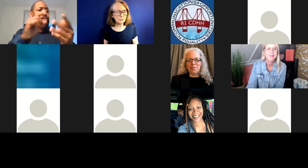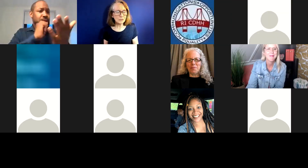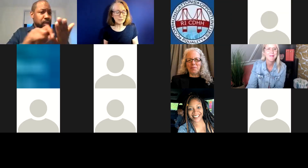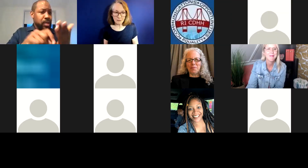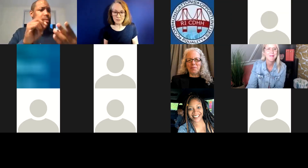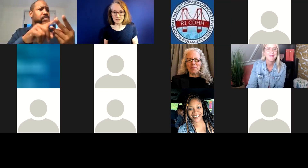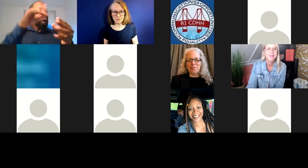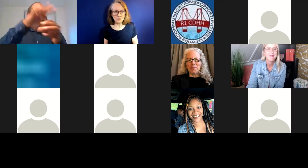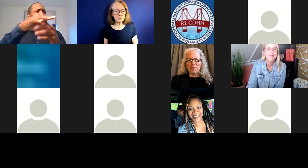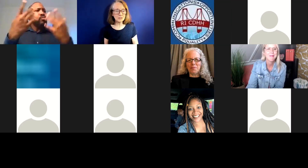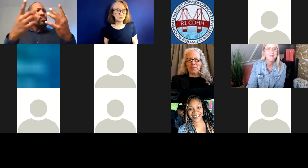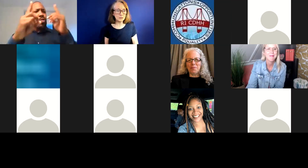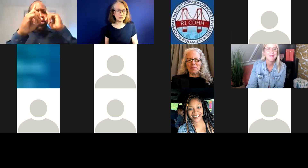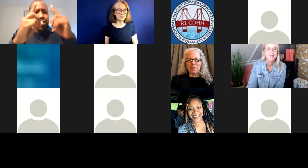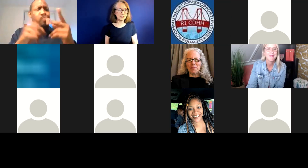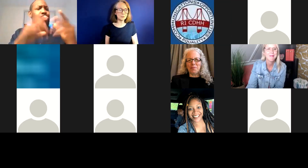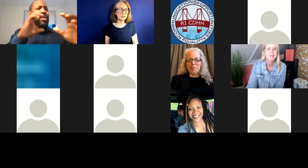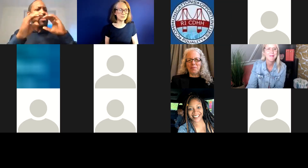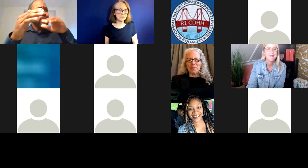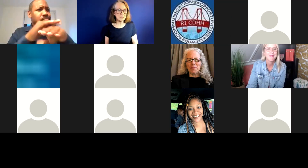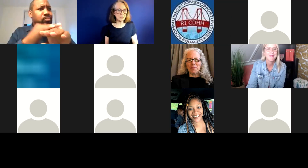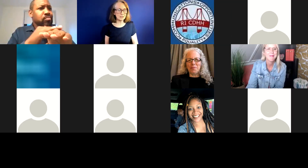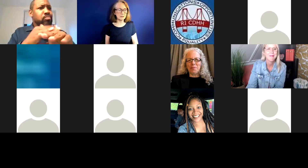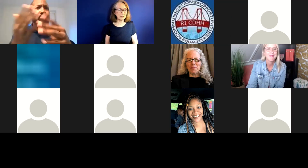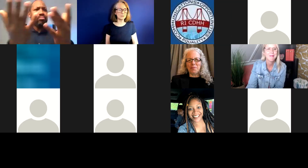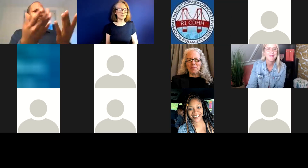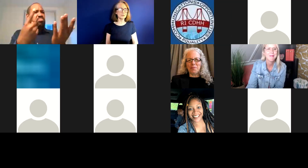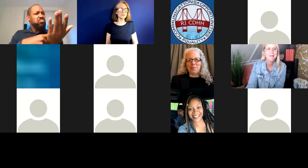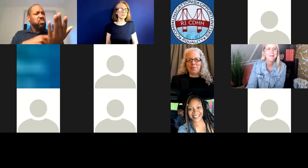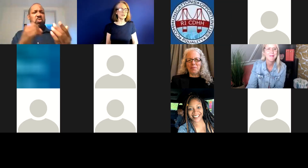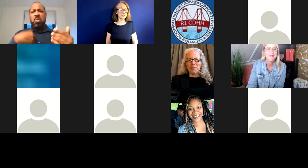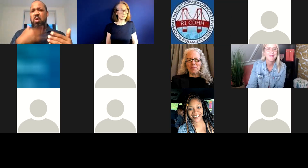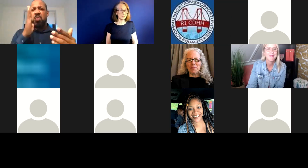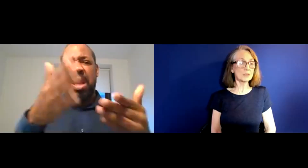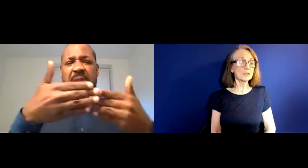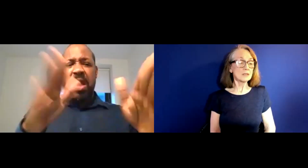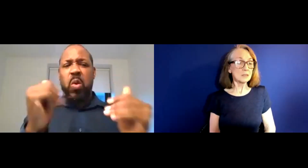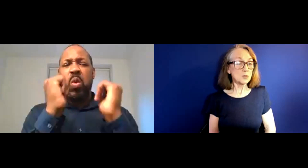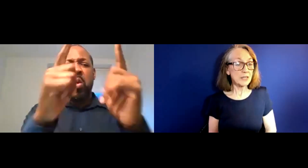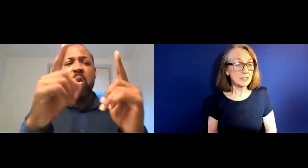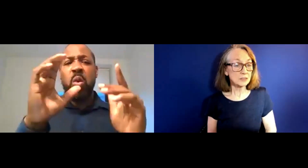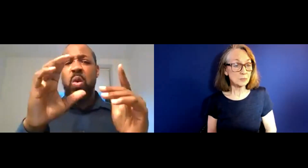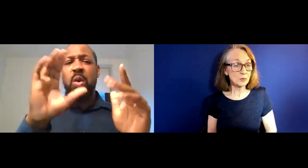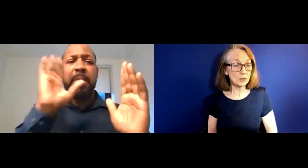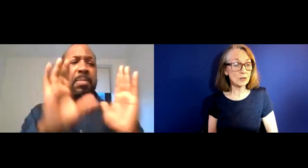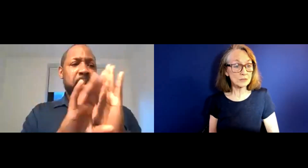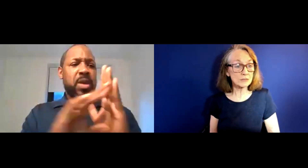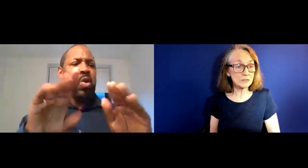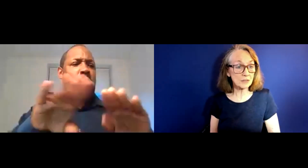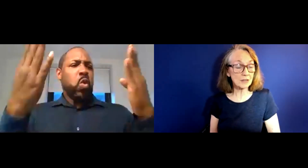Again, as I said earlier, we do need a chairperson, a secretary. We want to establish some communication protocols so that